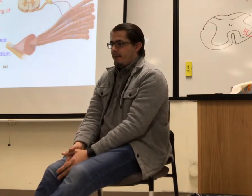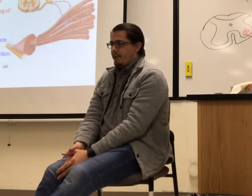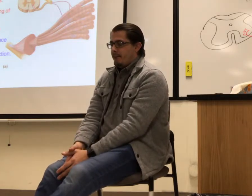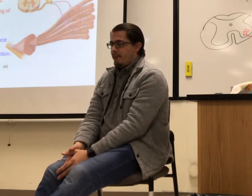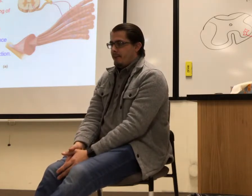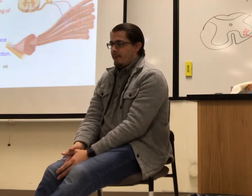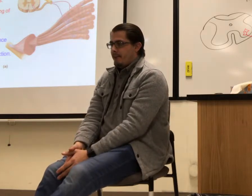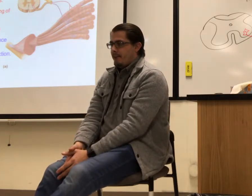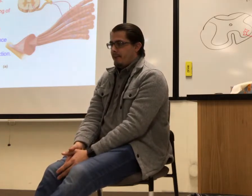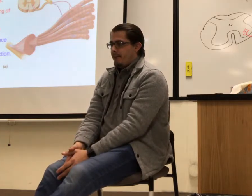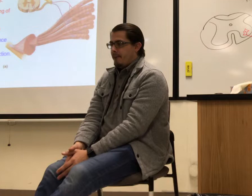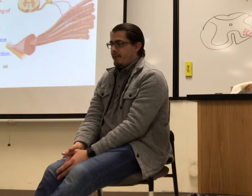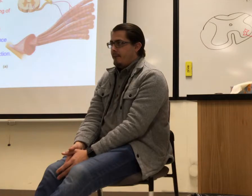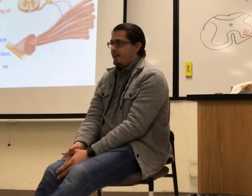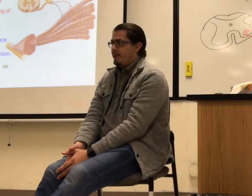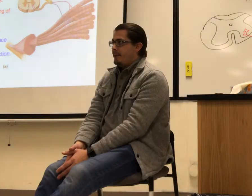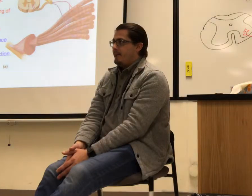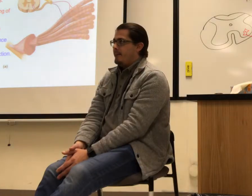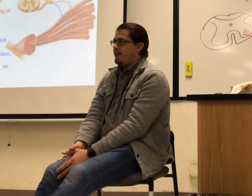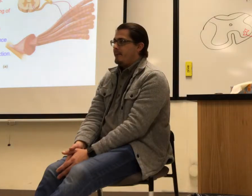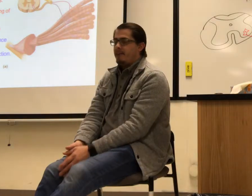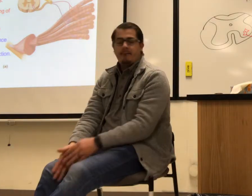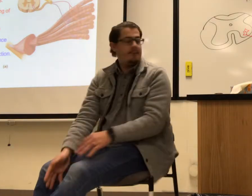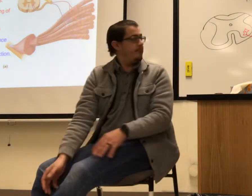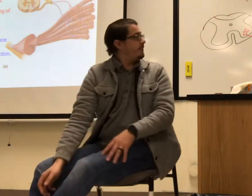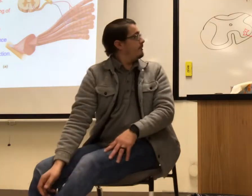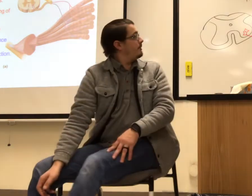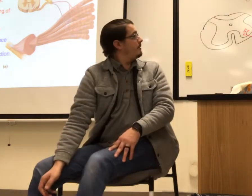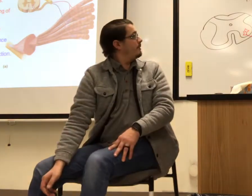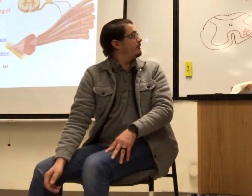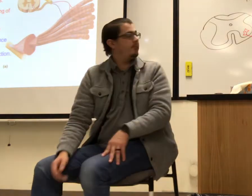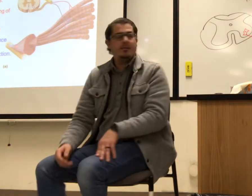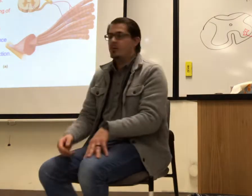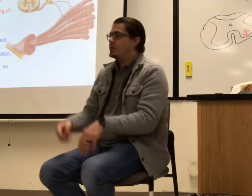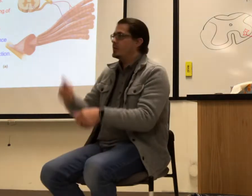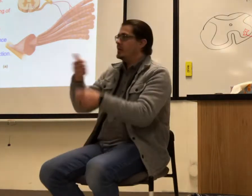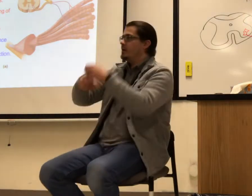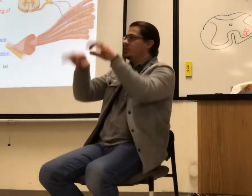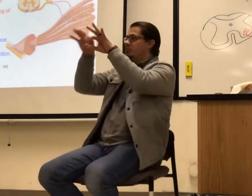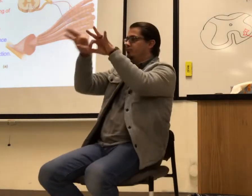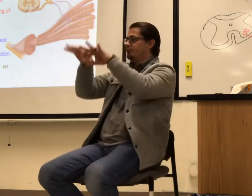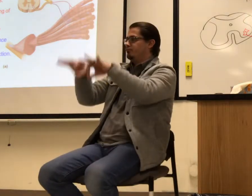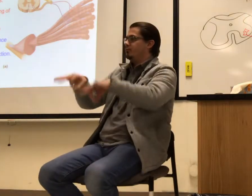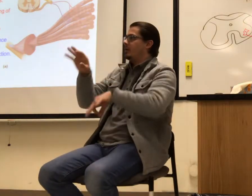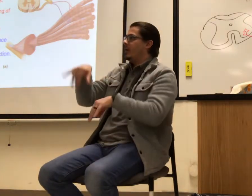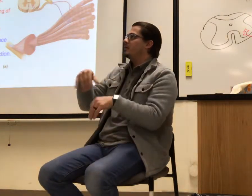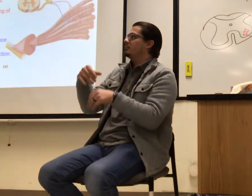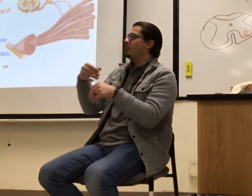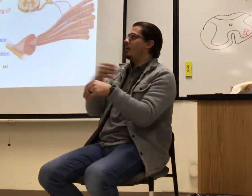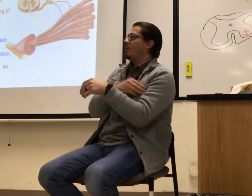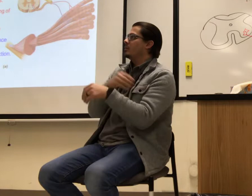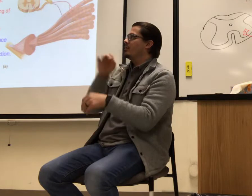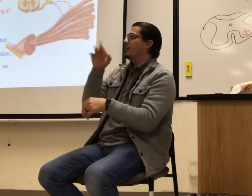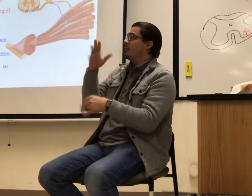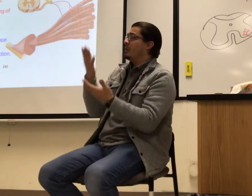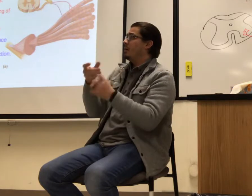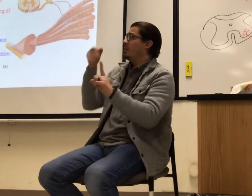We'll say each of these cylindrically shaped cells is a muscle fiber, and it may innervate a few of them.